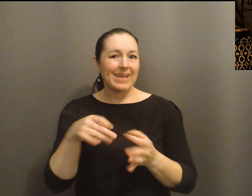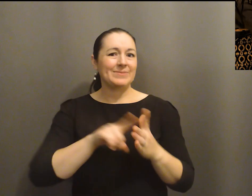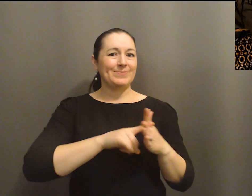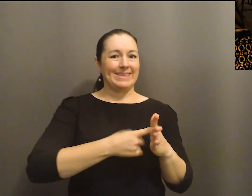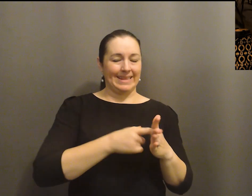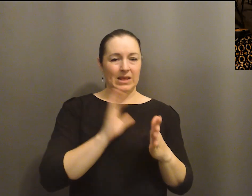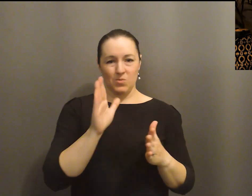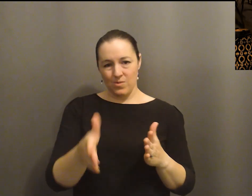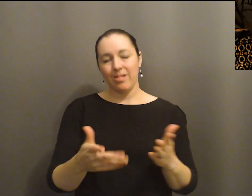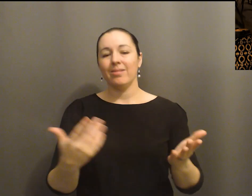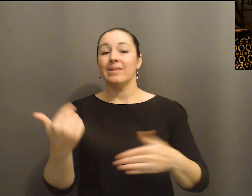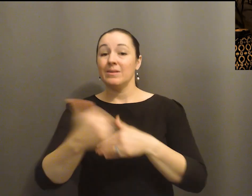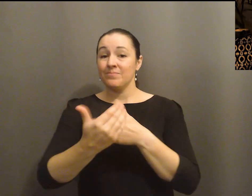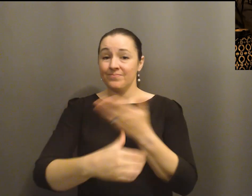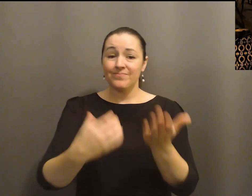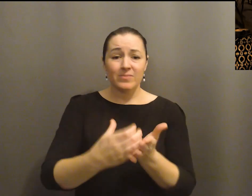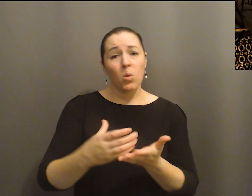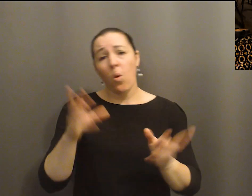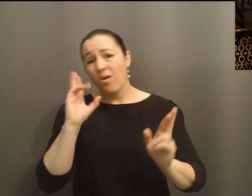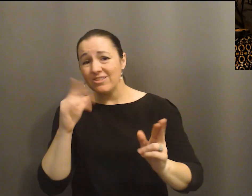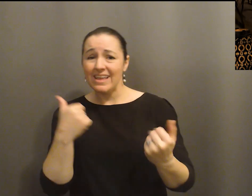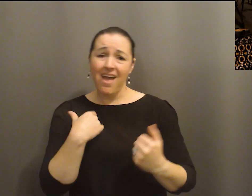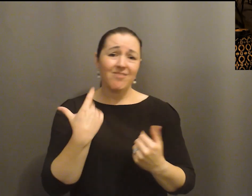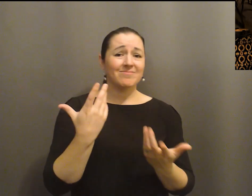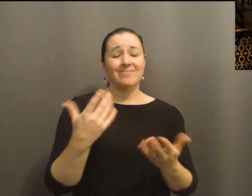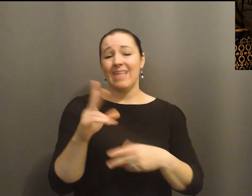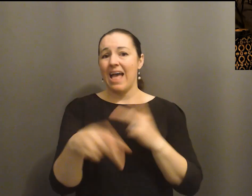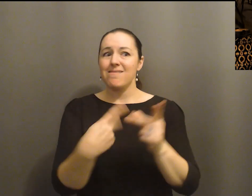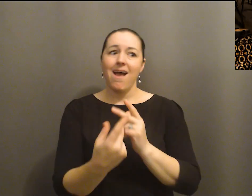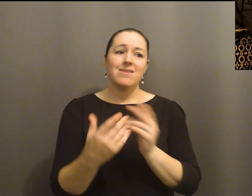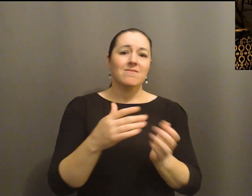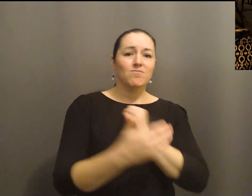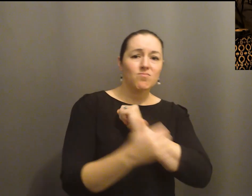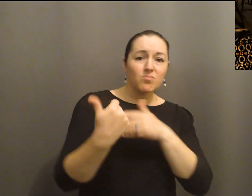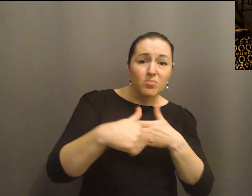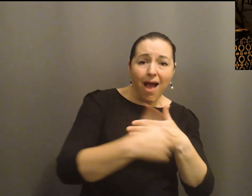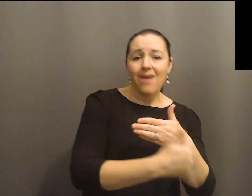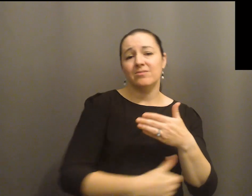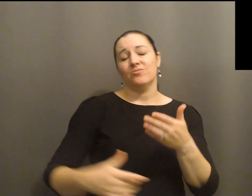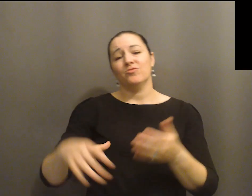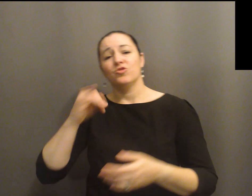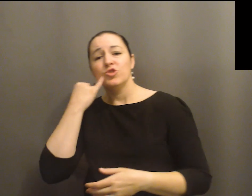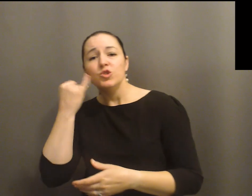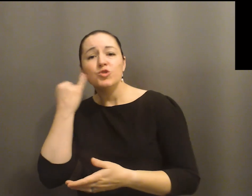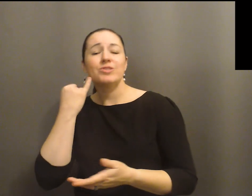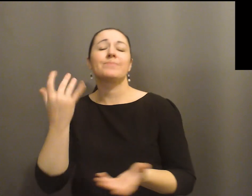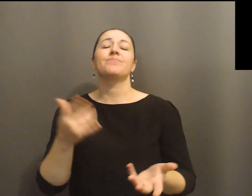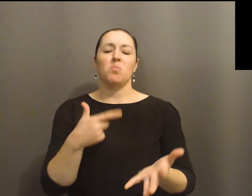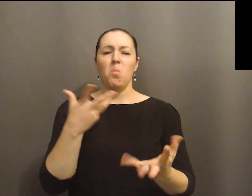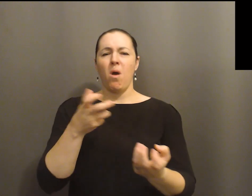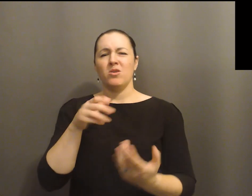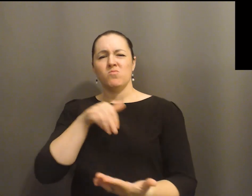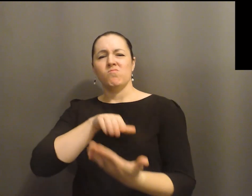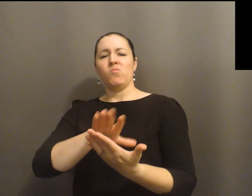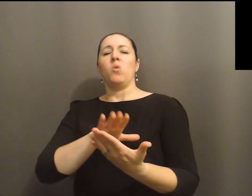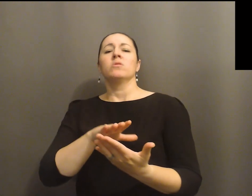Have your elements available You've got some type of bread And you've got some juice And you're ready to go And here's how I want us To approach communion today